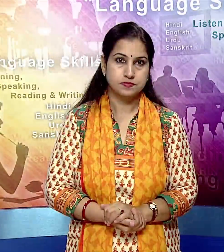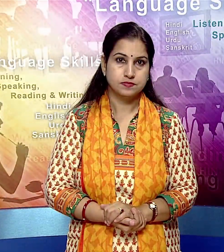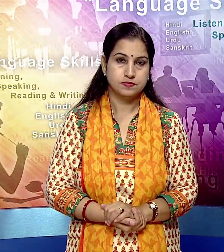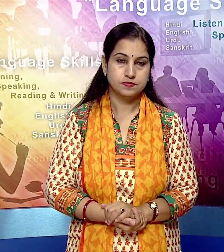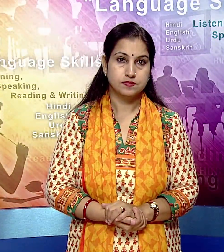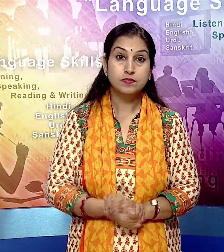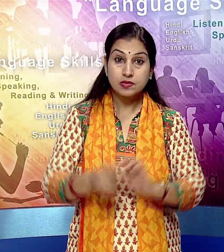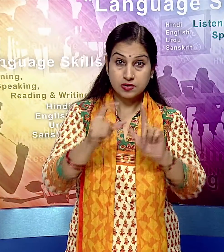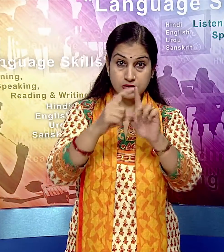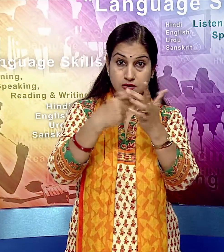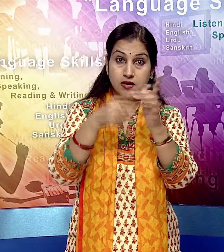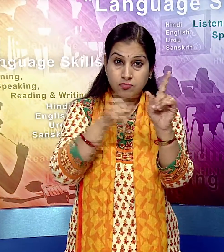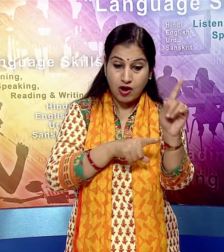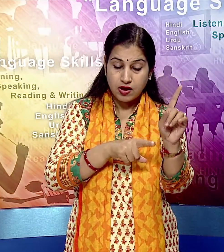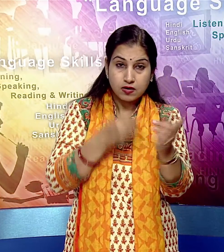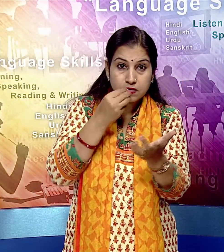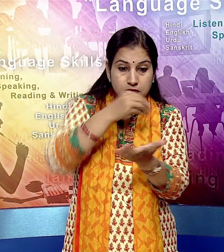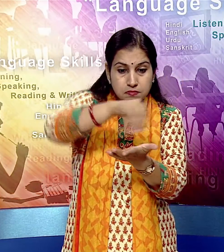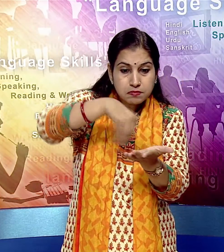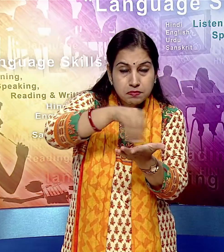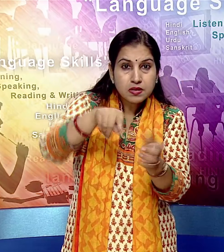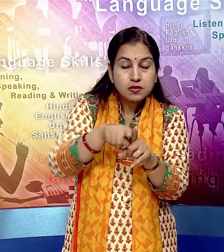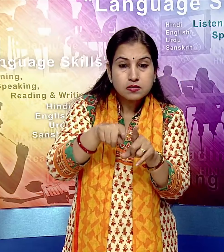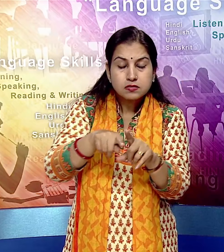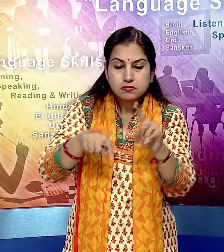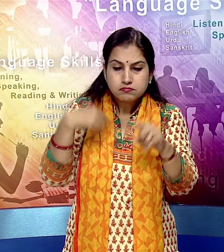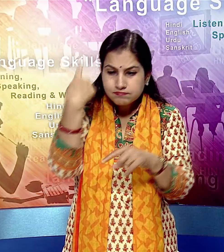Dry heat cooking gives a crisp texture,